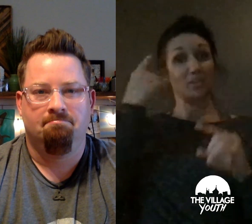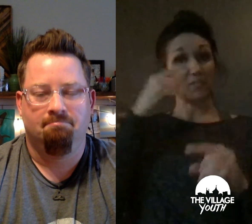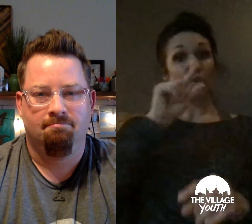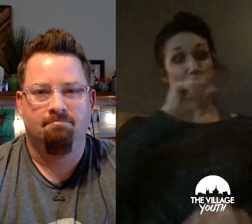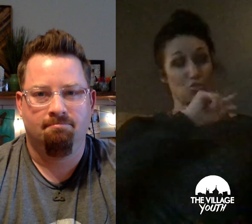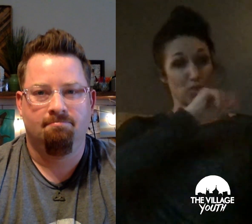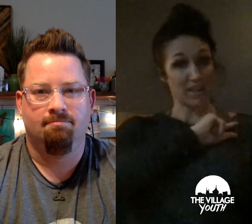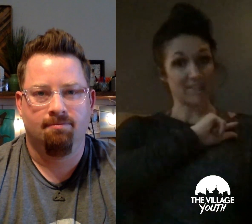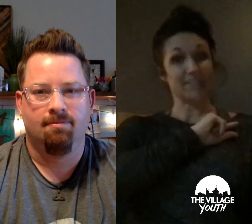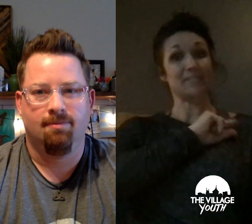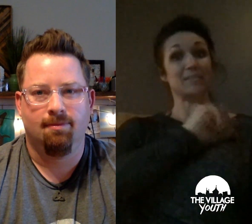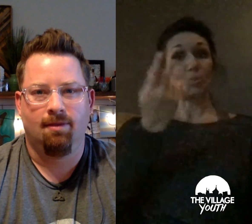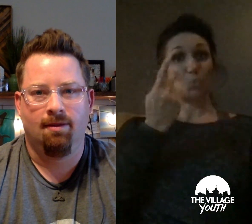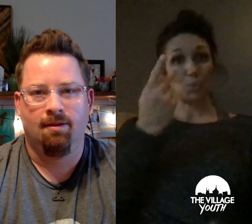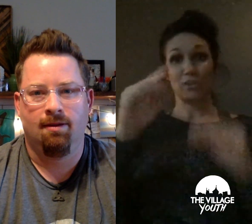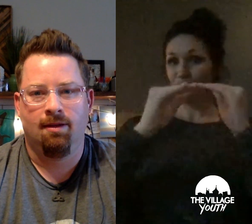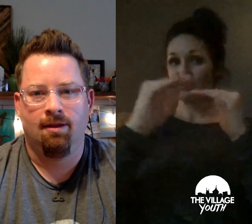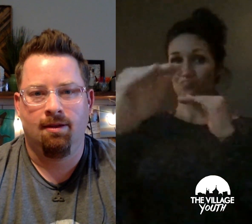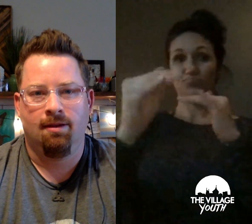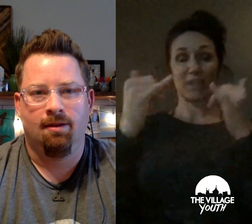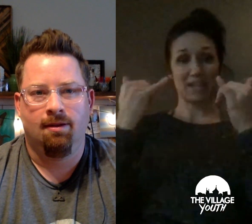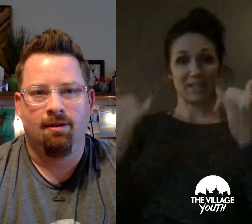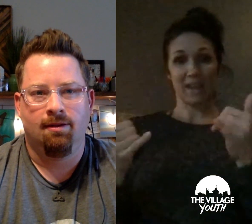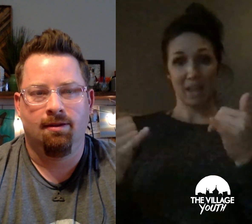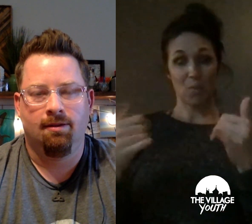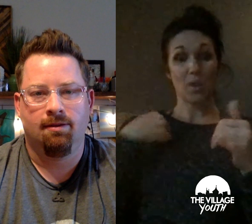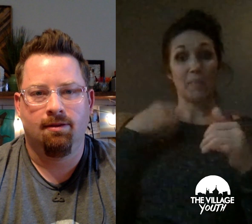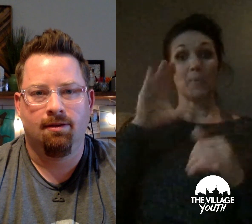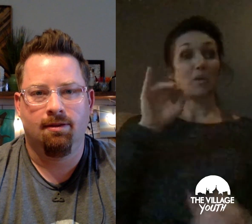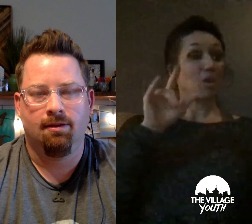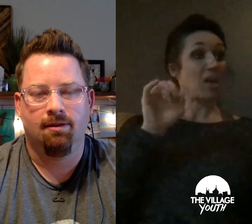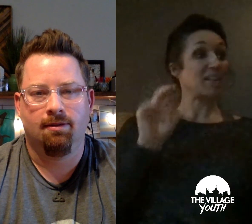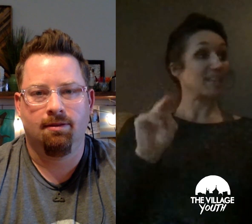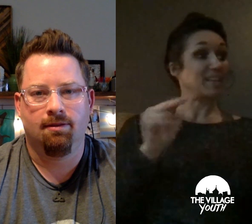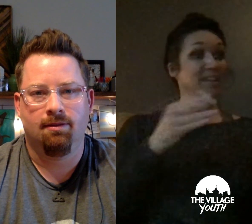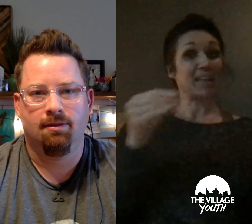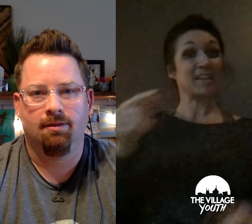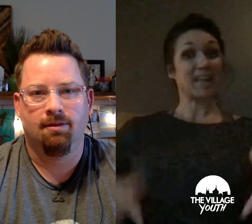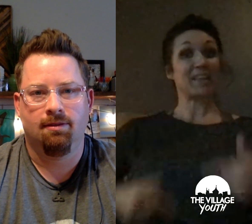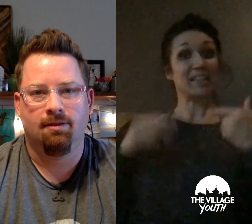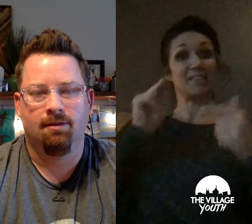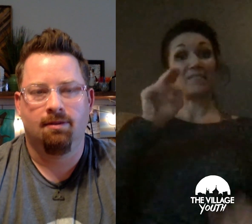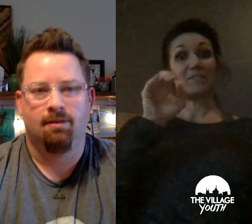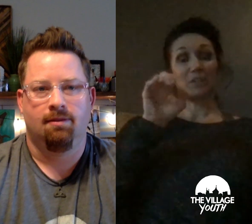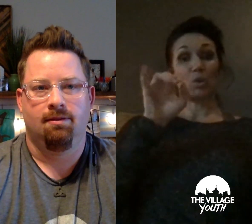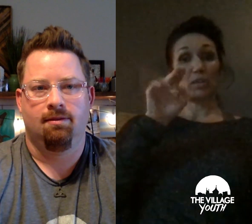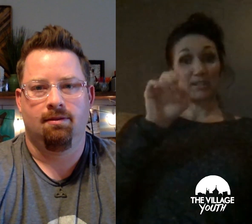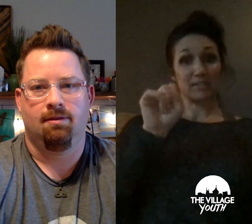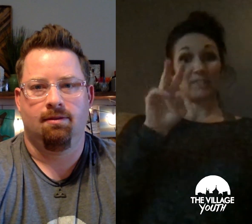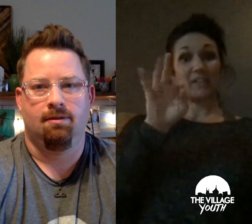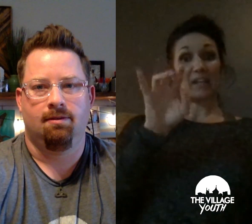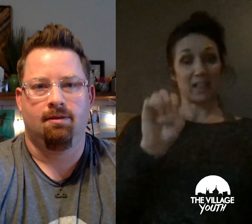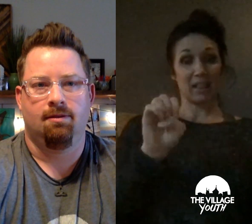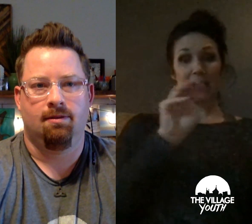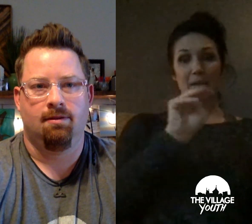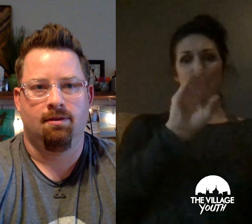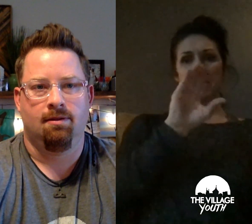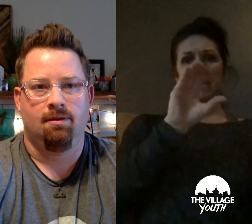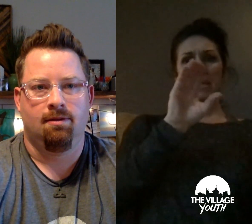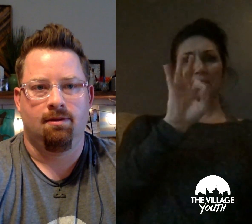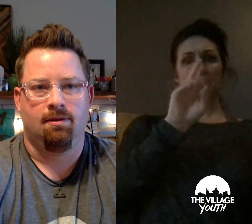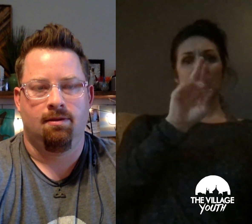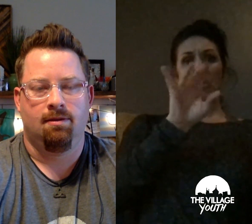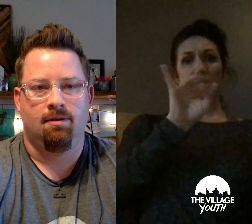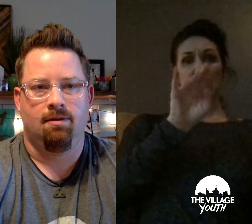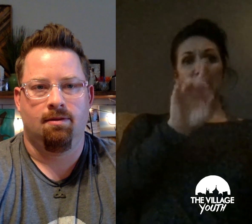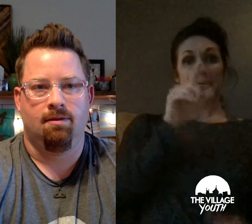I think we're stable now. Um, I am Colleen and I live in Nolensville in McFarland Point. And I grew